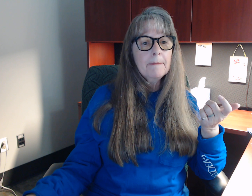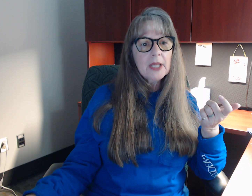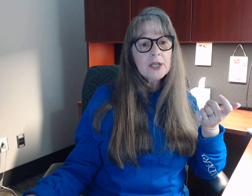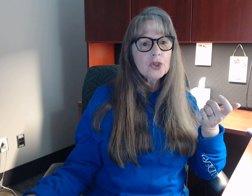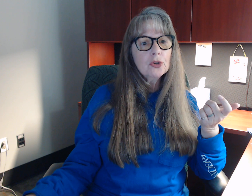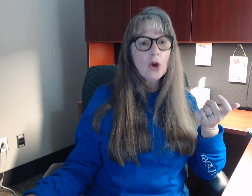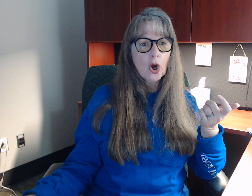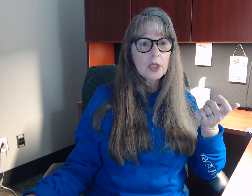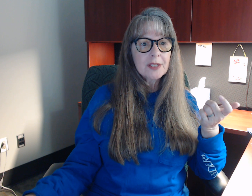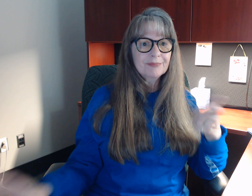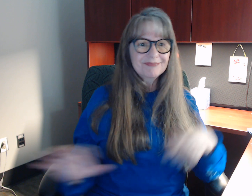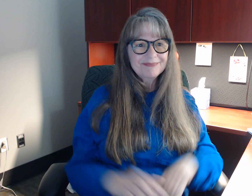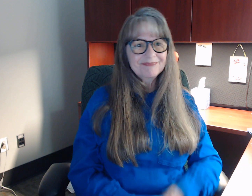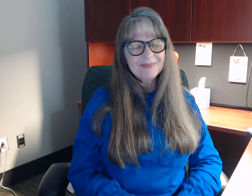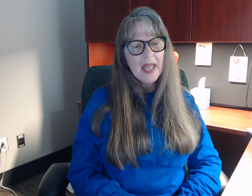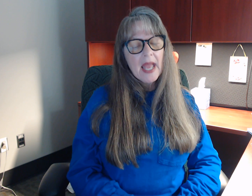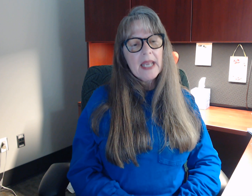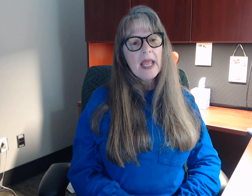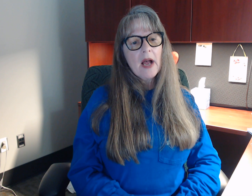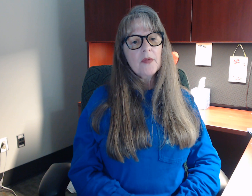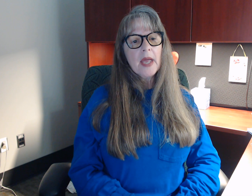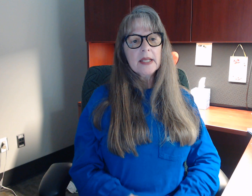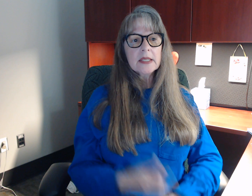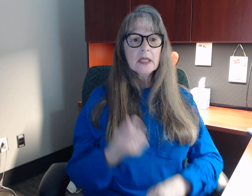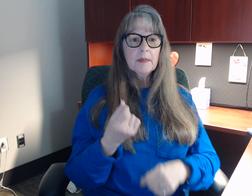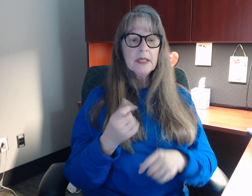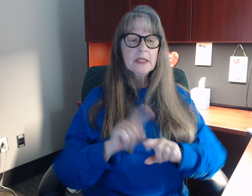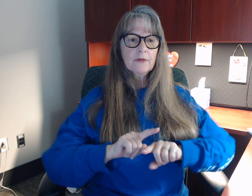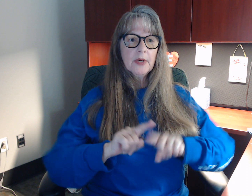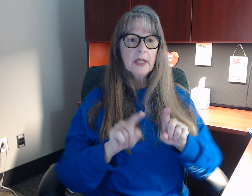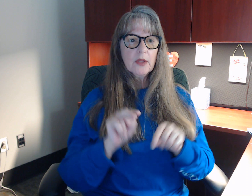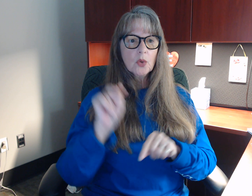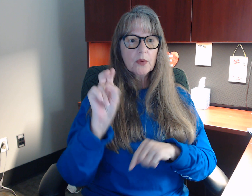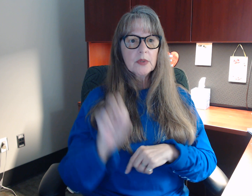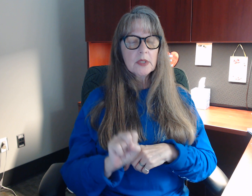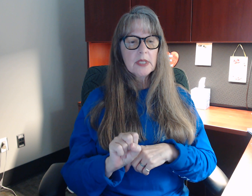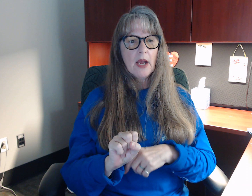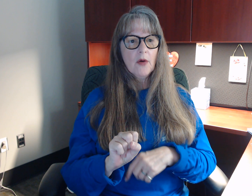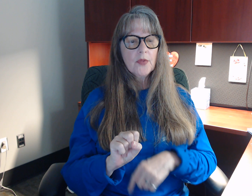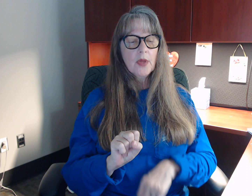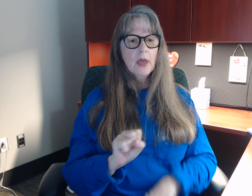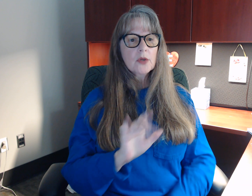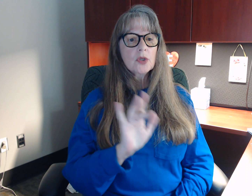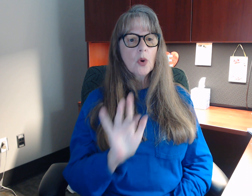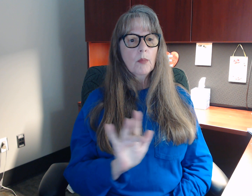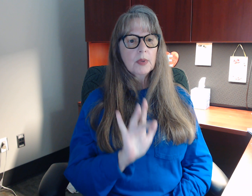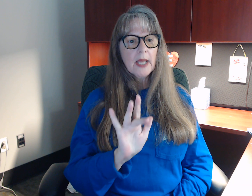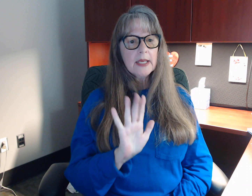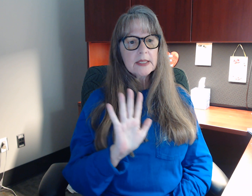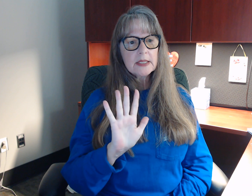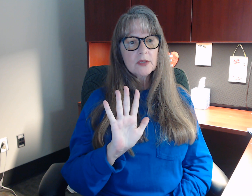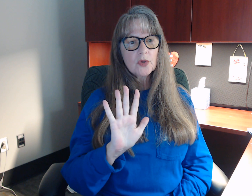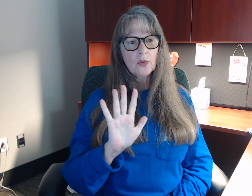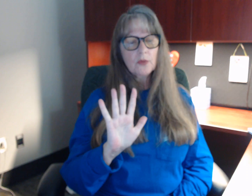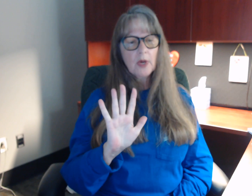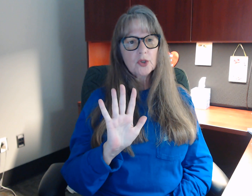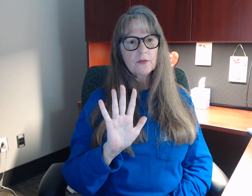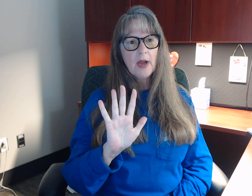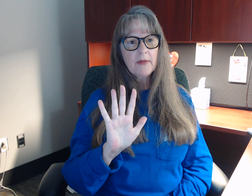Bless your heart. Now, that is a little bit different in the North and the South. So bless, so you've got your 5-hand